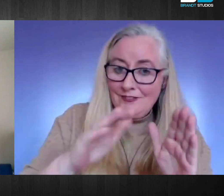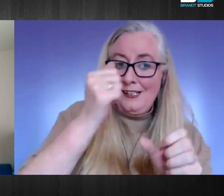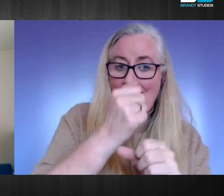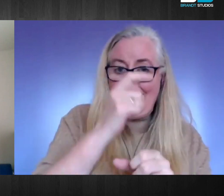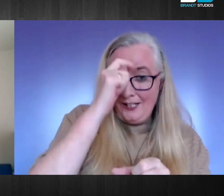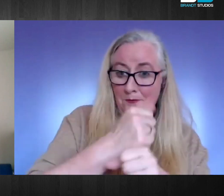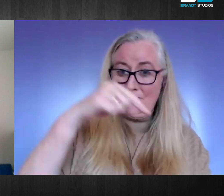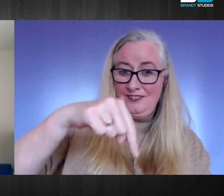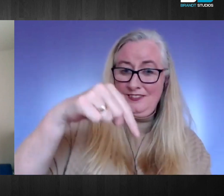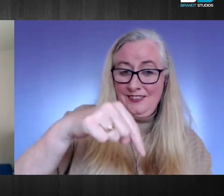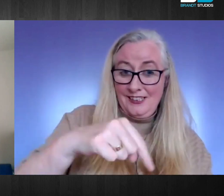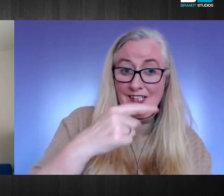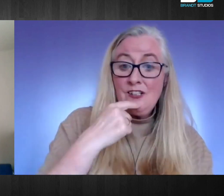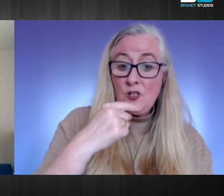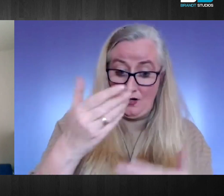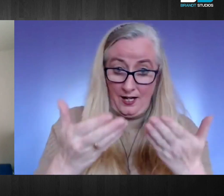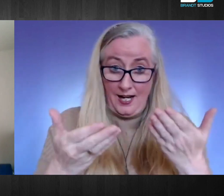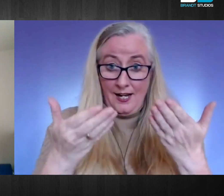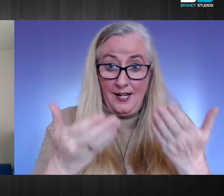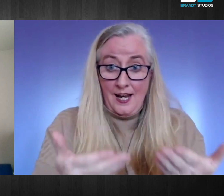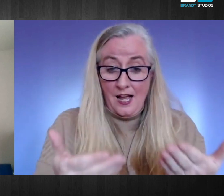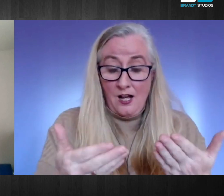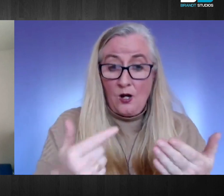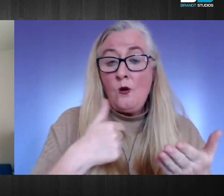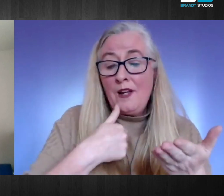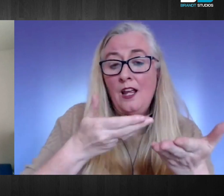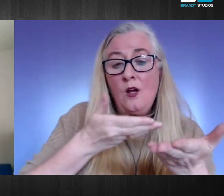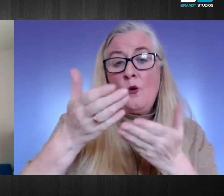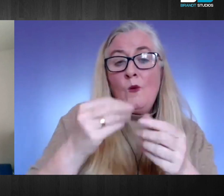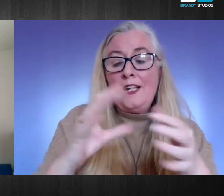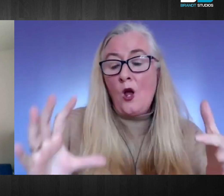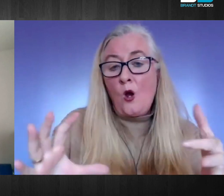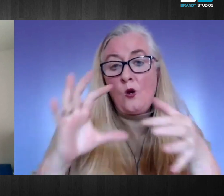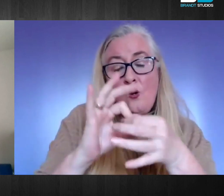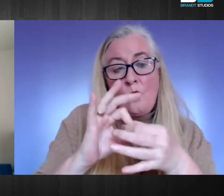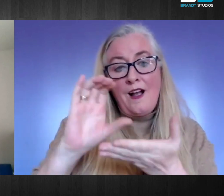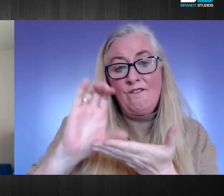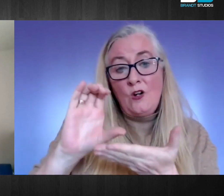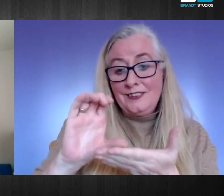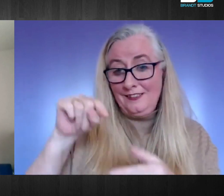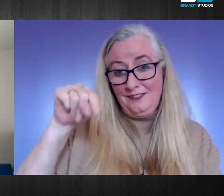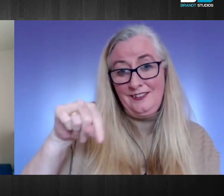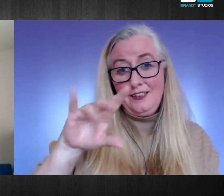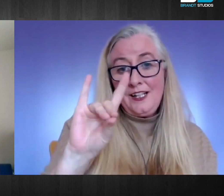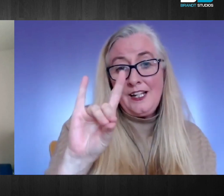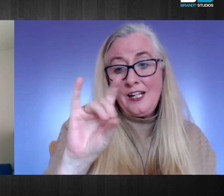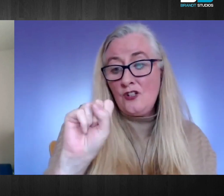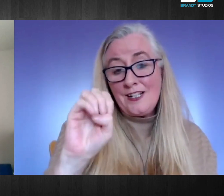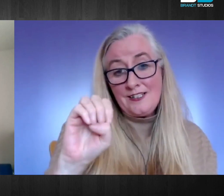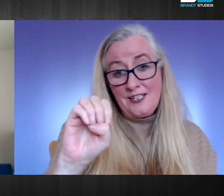We are currently talking to our co-funders in the HSE, where we're